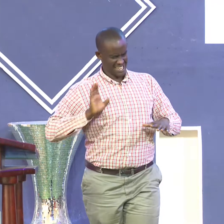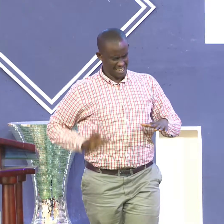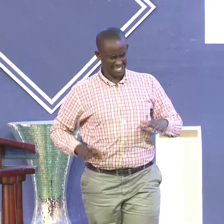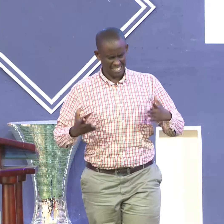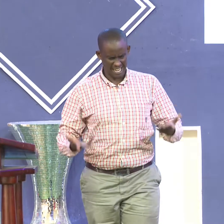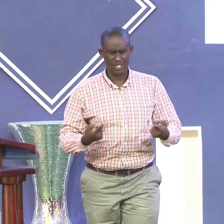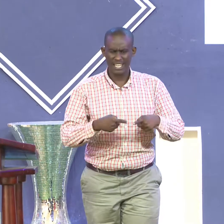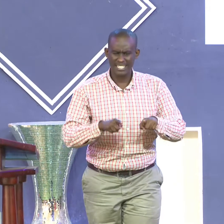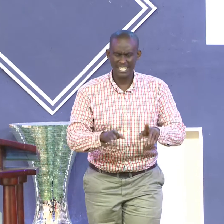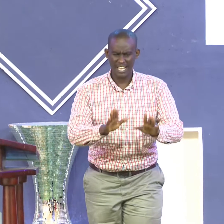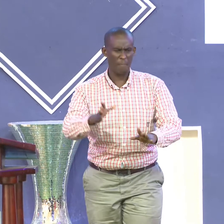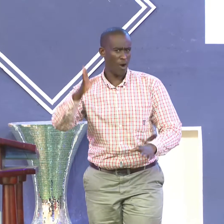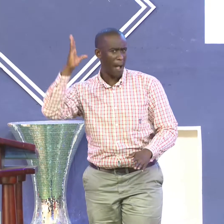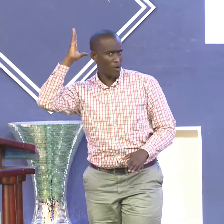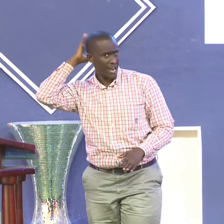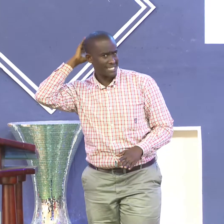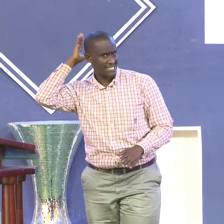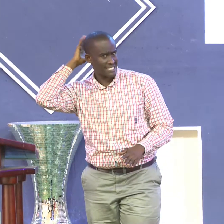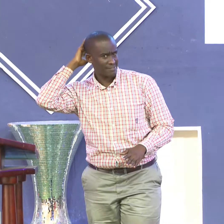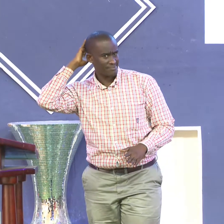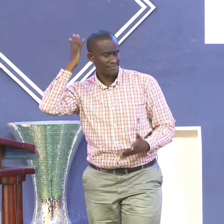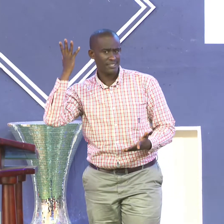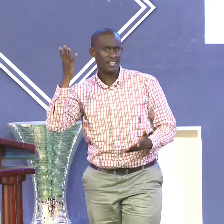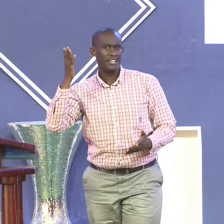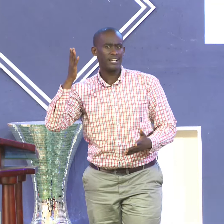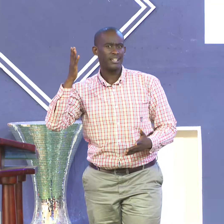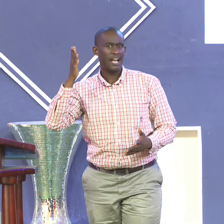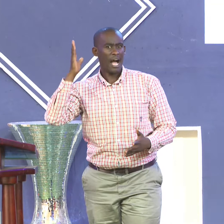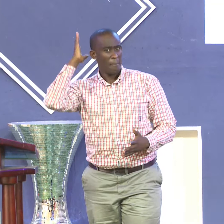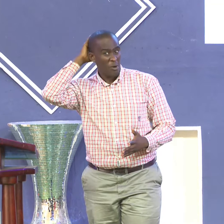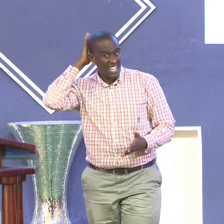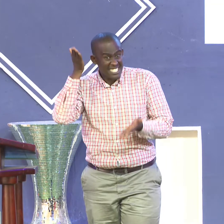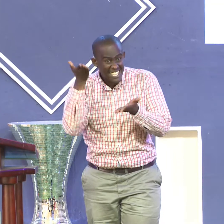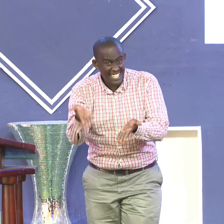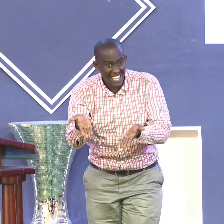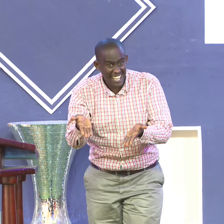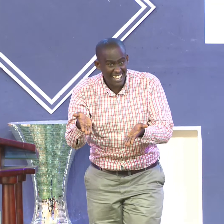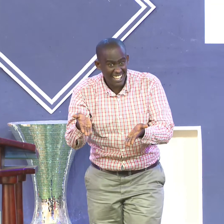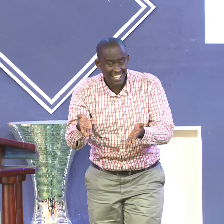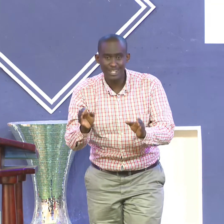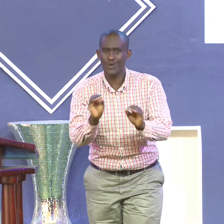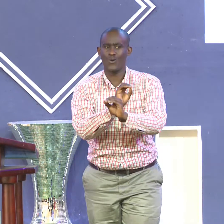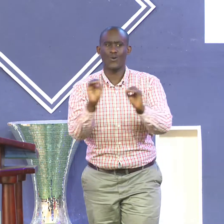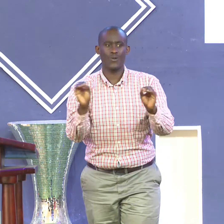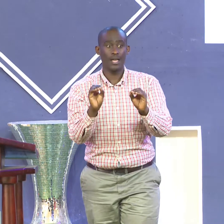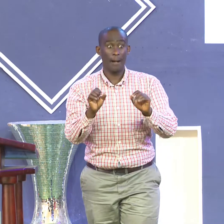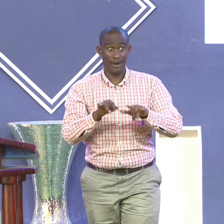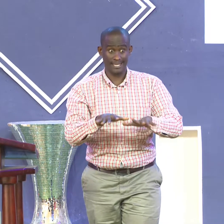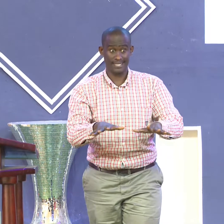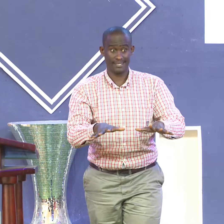Canaanite. If it is dealing with the Amorite, we do not have the Amorite nation